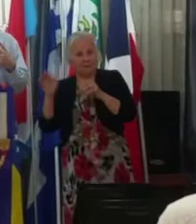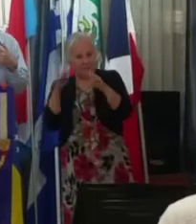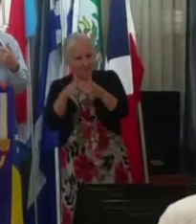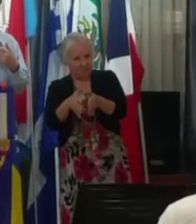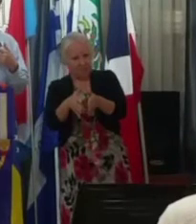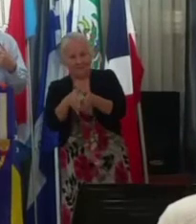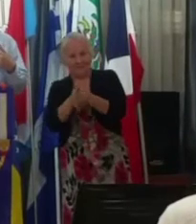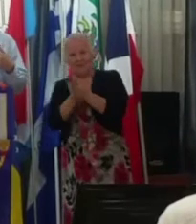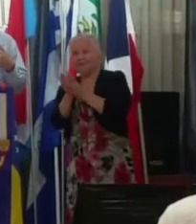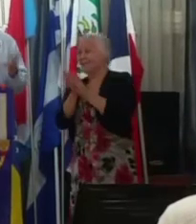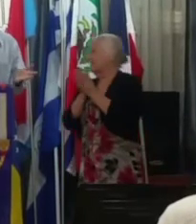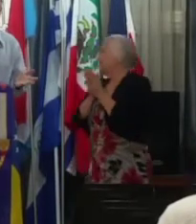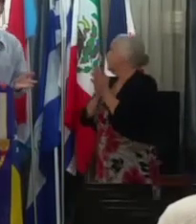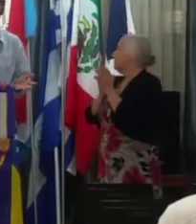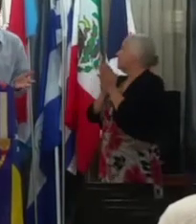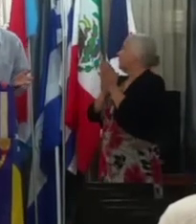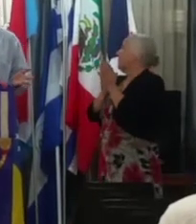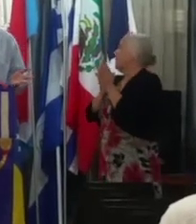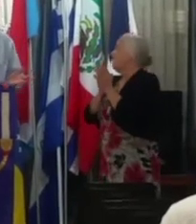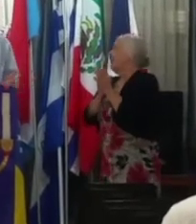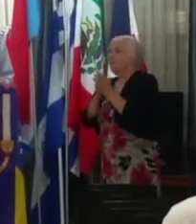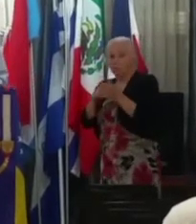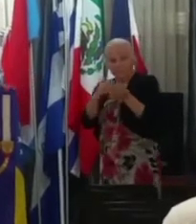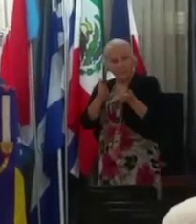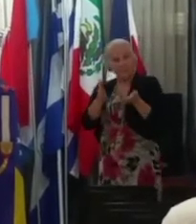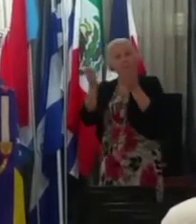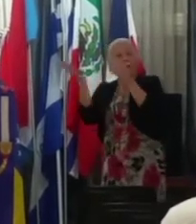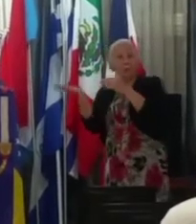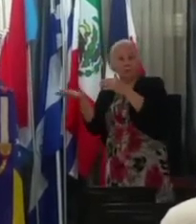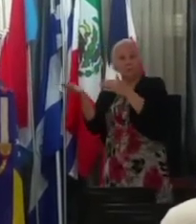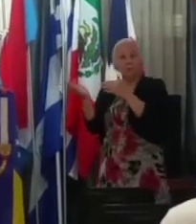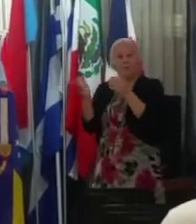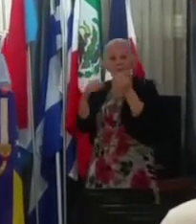viene. Which would have been August of